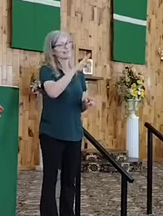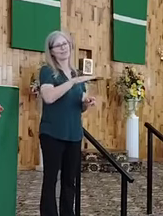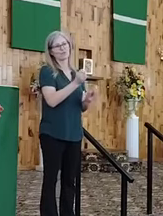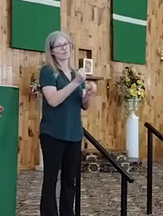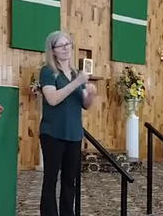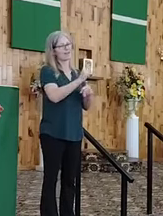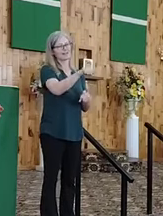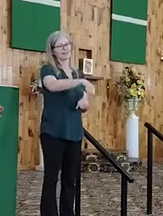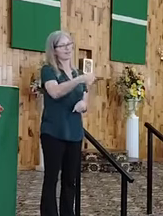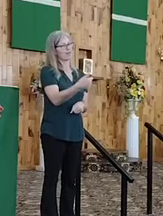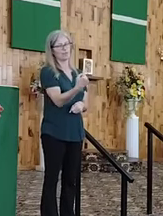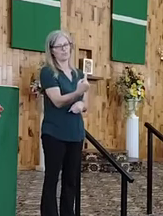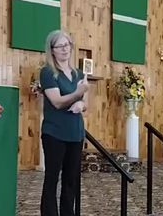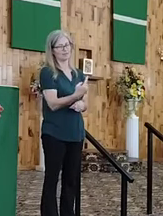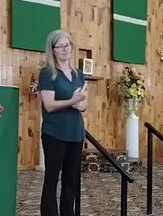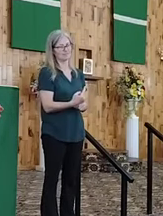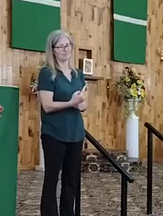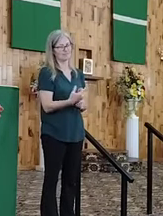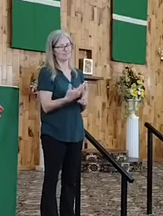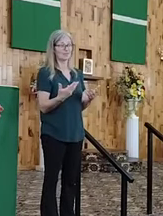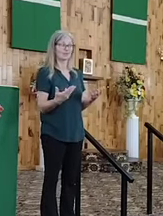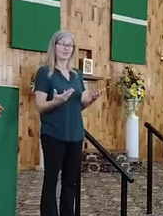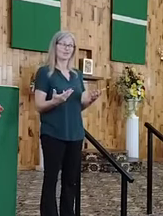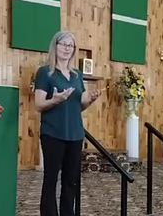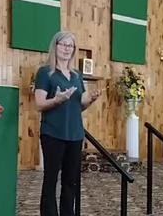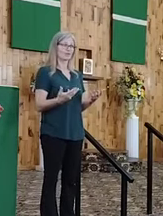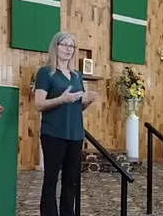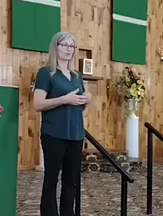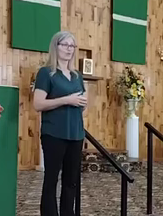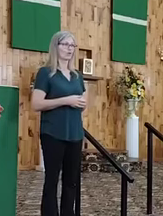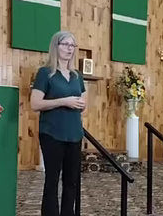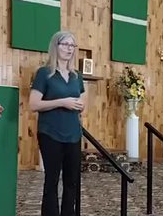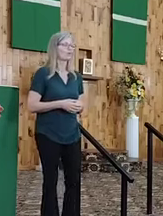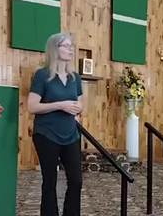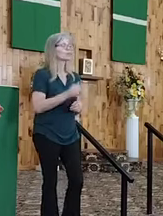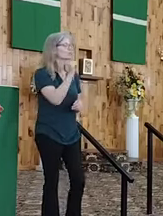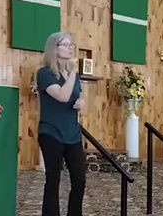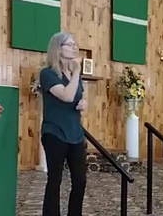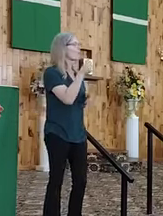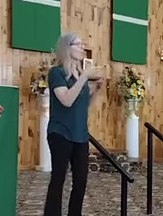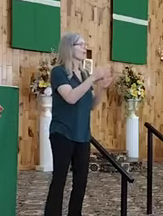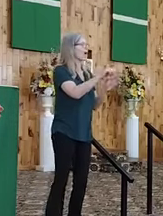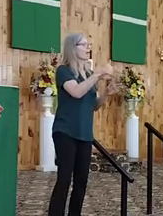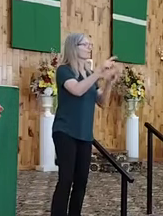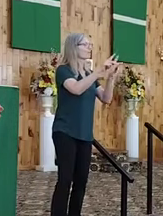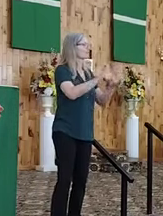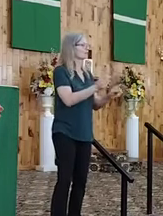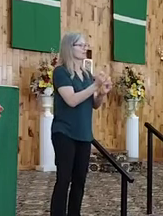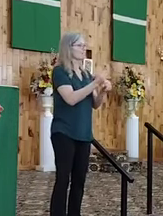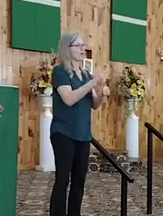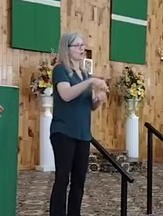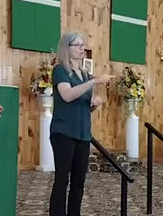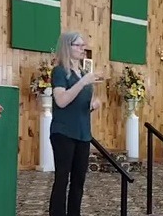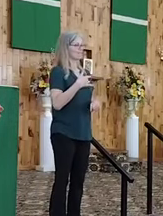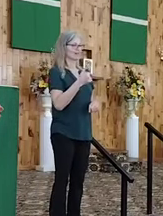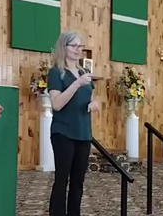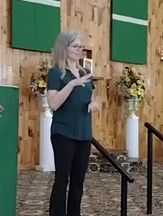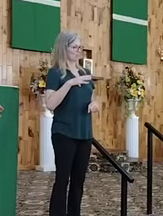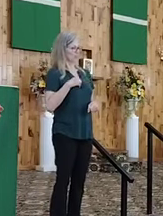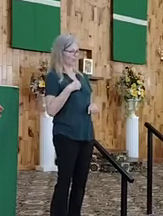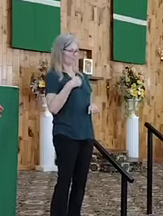one. So don't let someone make you believe you're not good enough. You are good enough. Am I speaking to